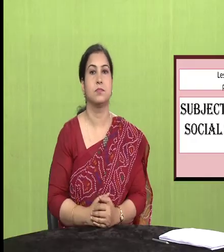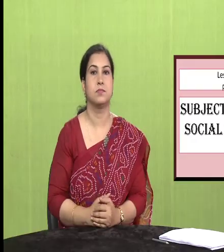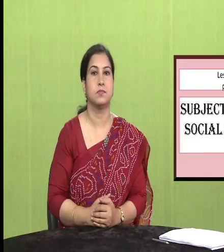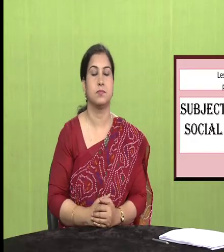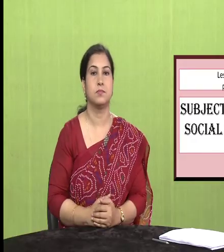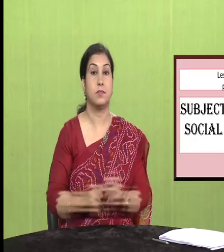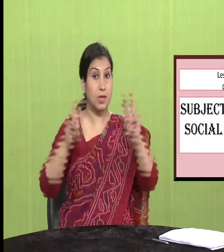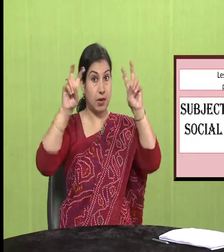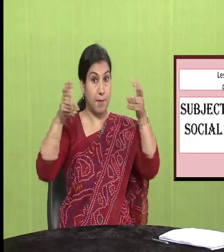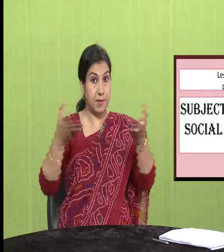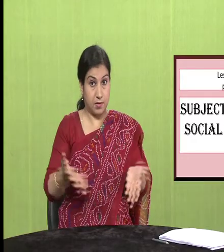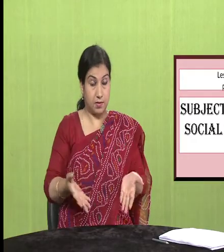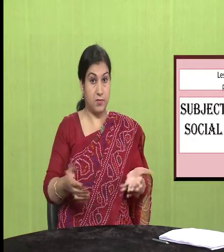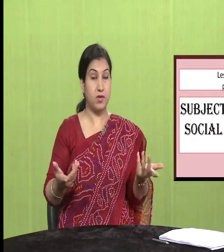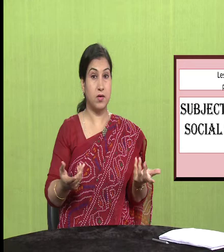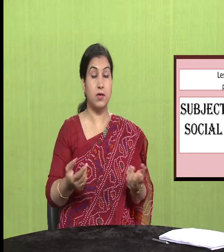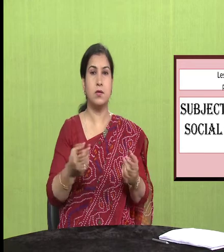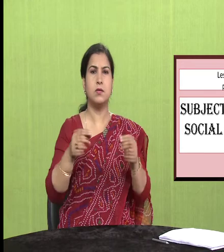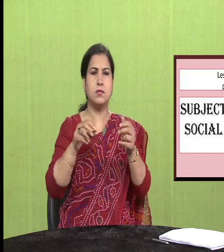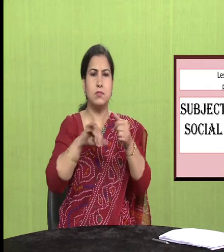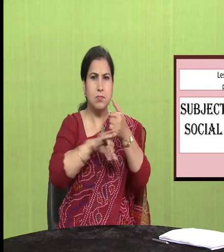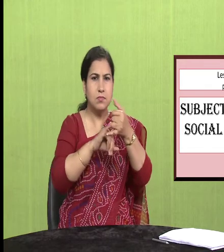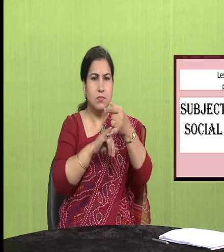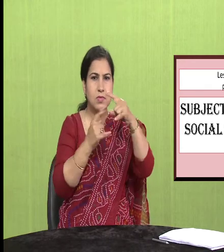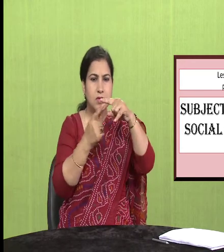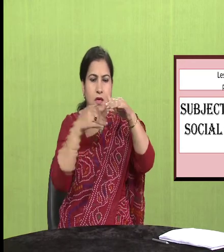Title of the lesson is Subjects under Social Science.